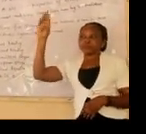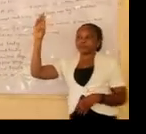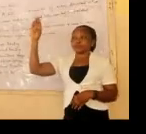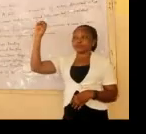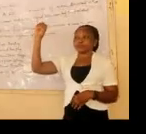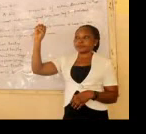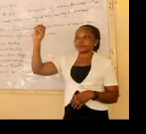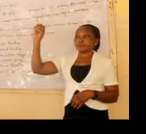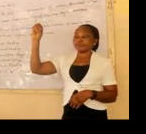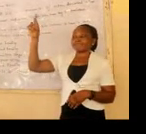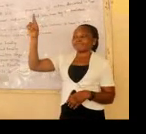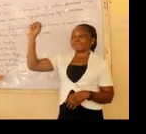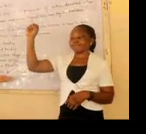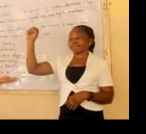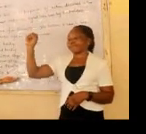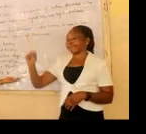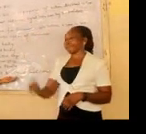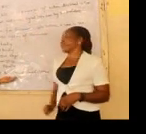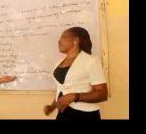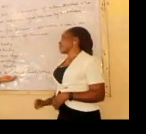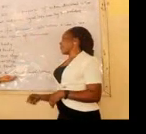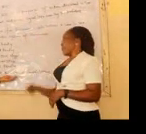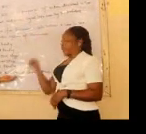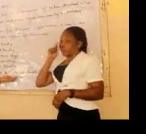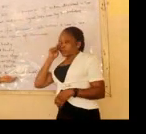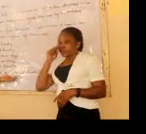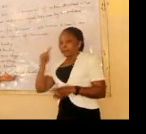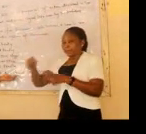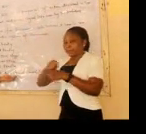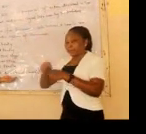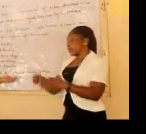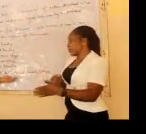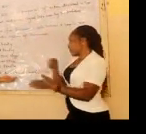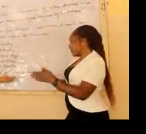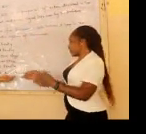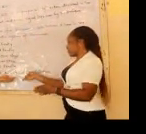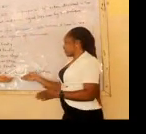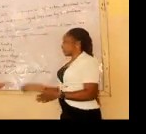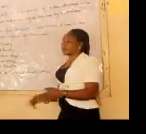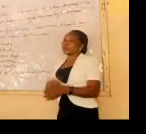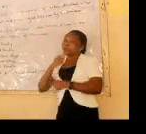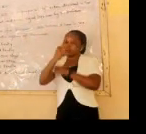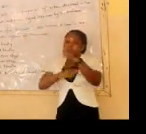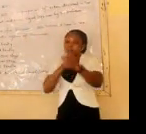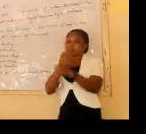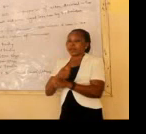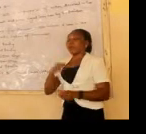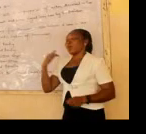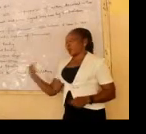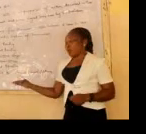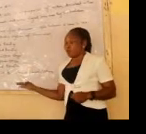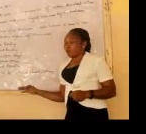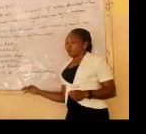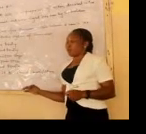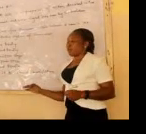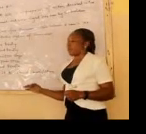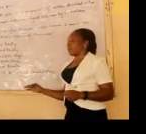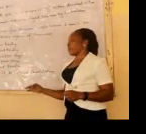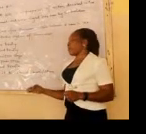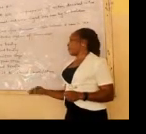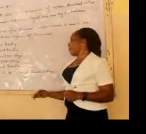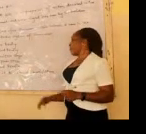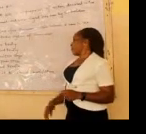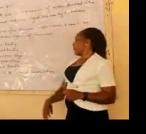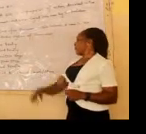And I told you that Nigeria practices this kind of words, bicameral legislature, because we have the upper and what?